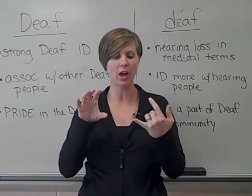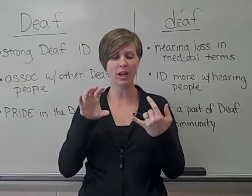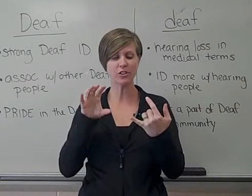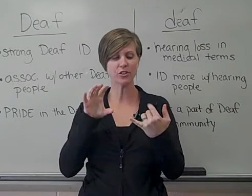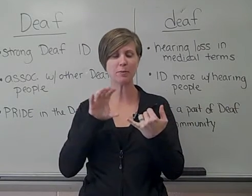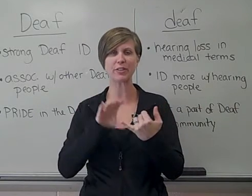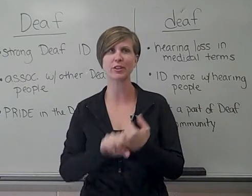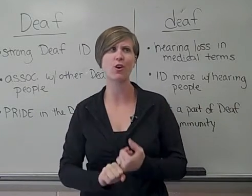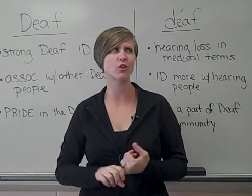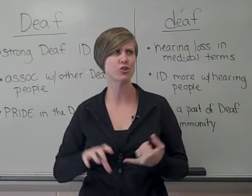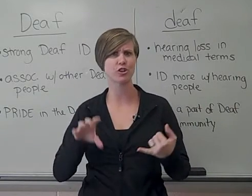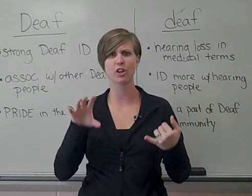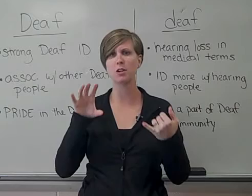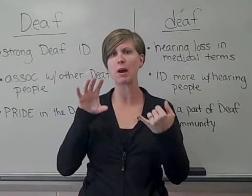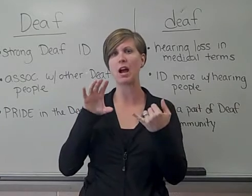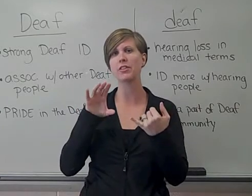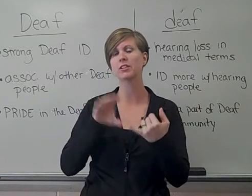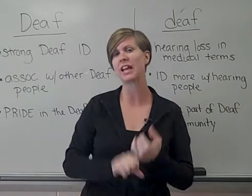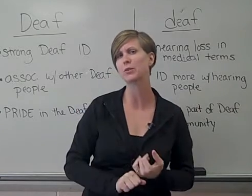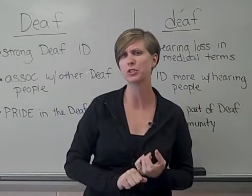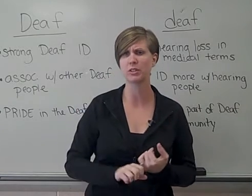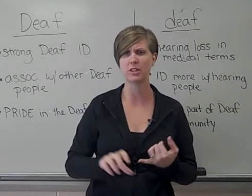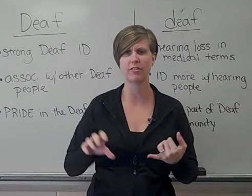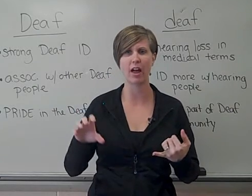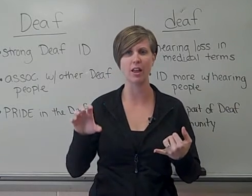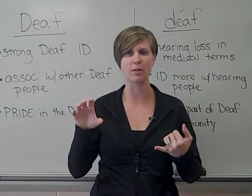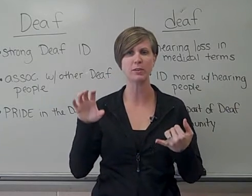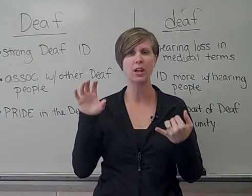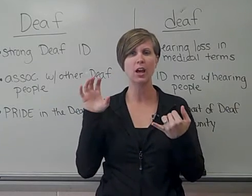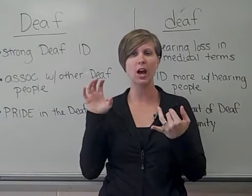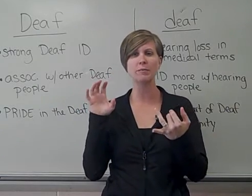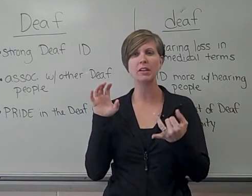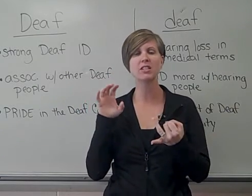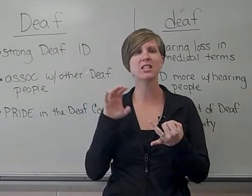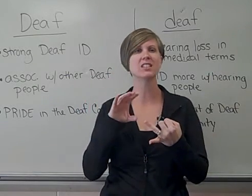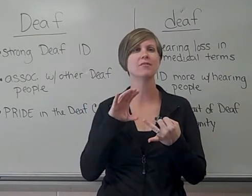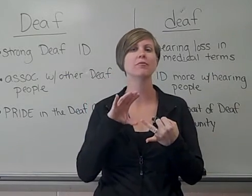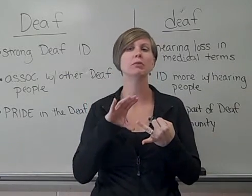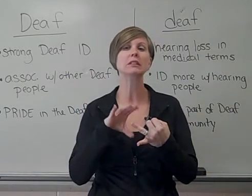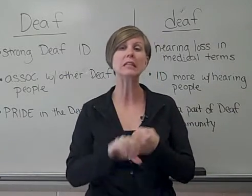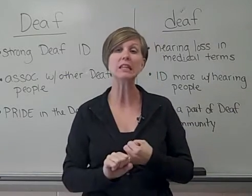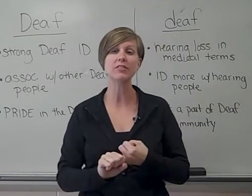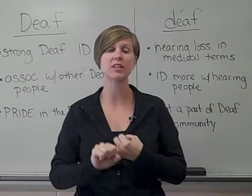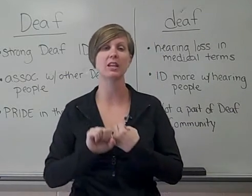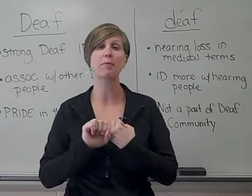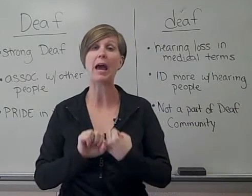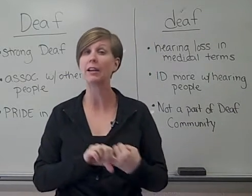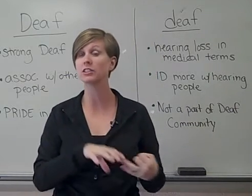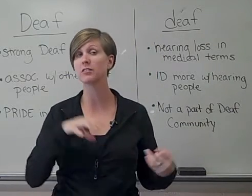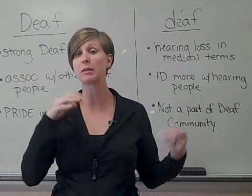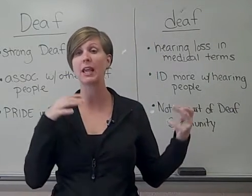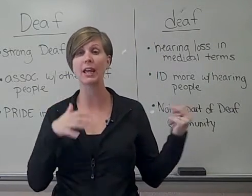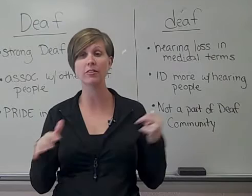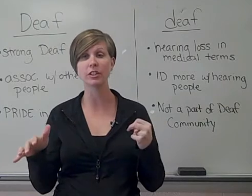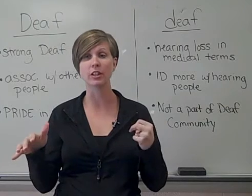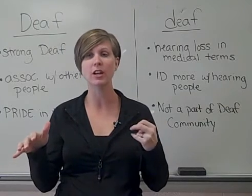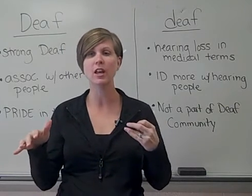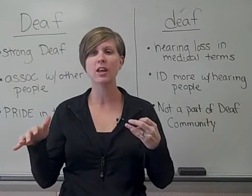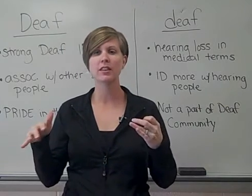a history about their culture and about how their language was developed. They have a system of beliefs and patterns of behavior.